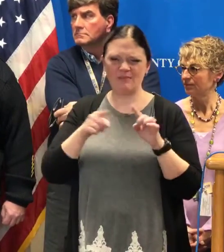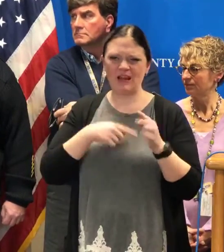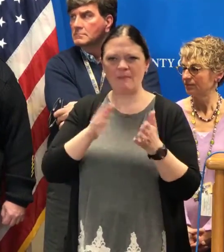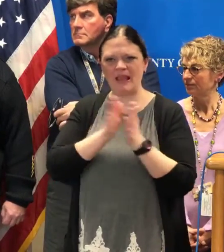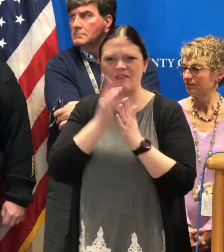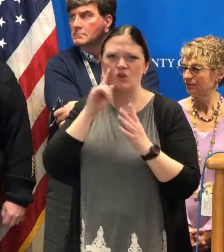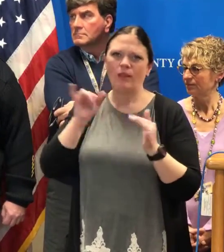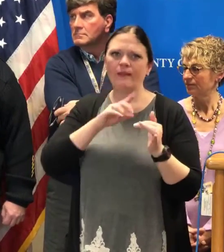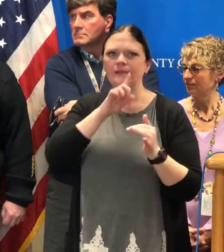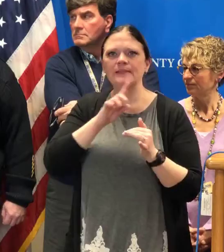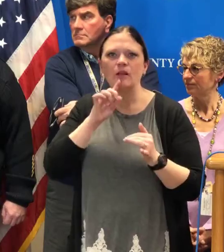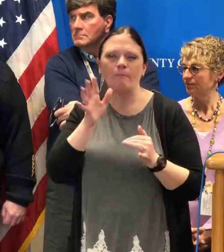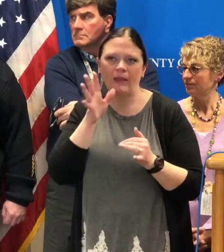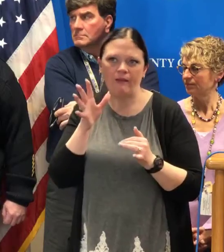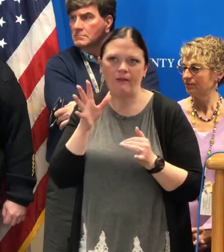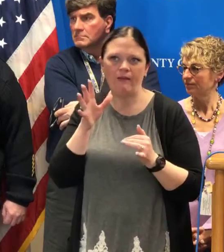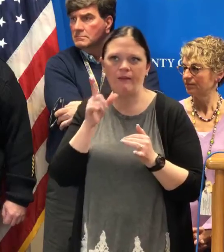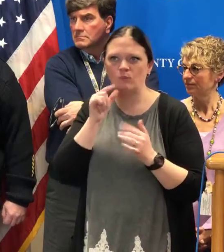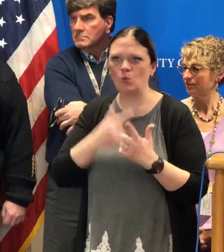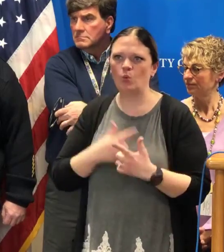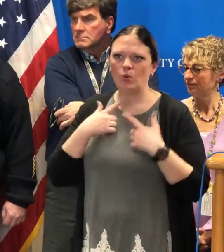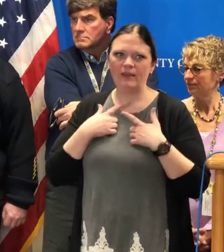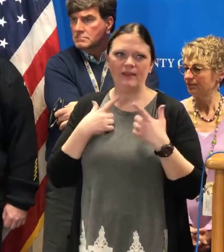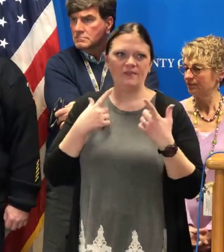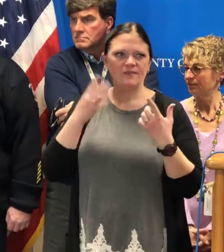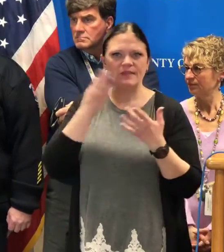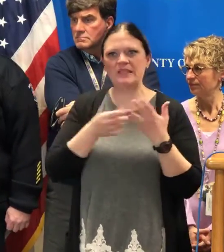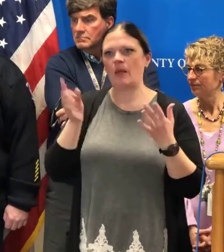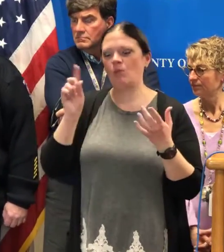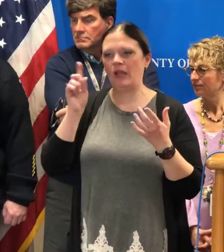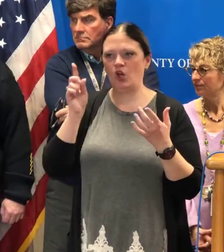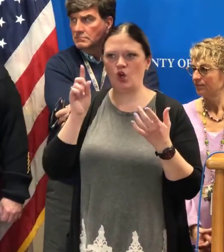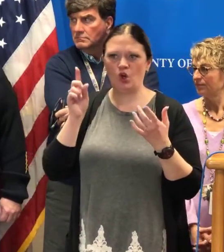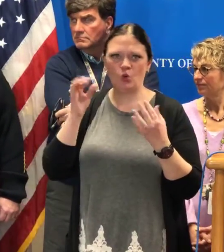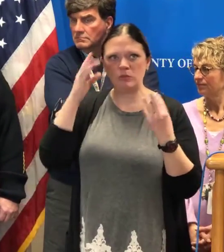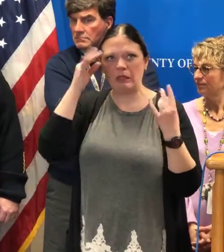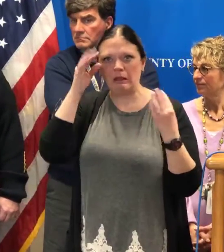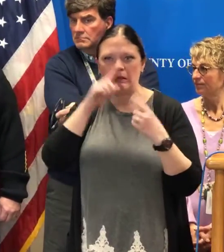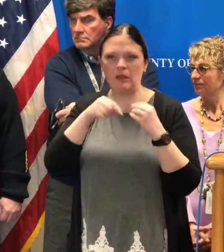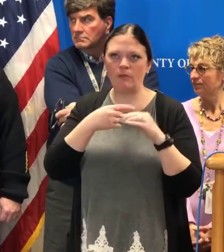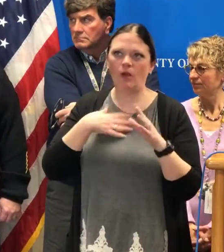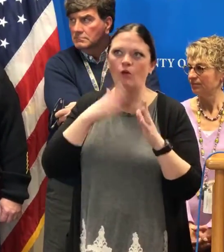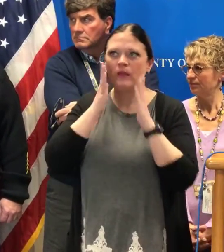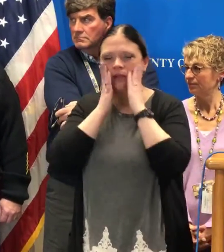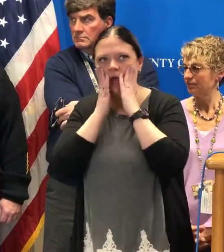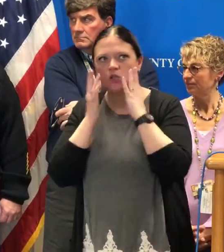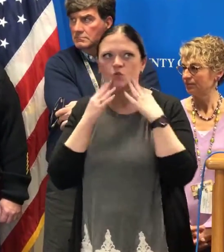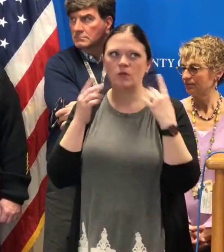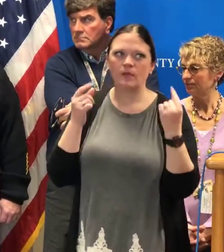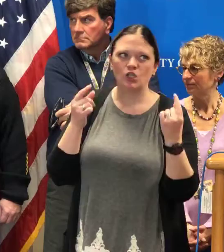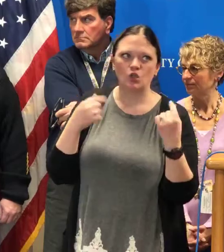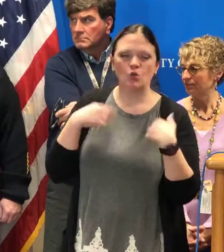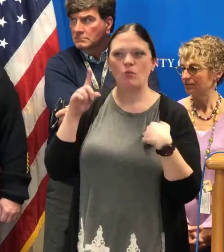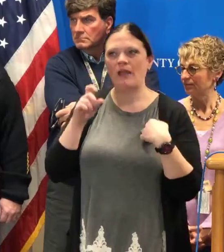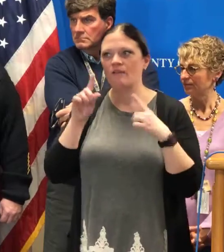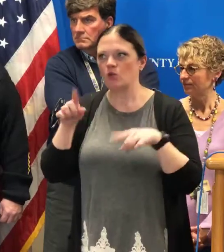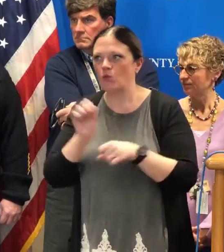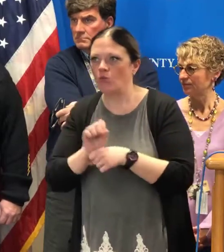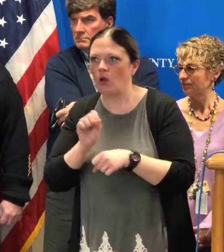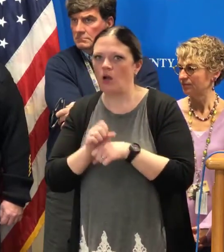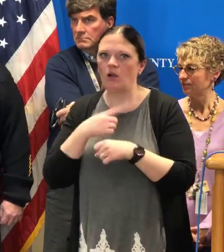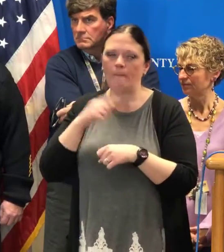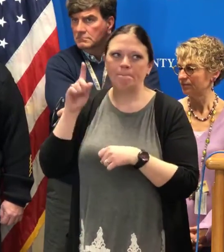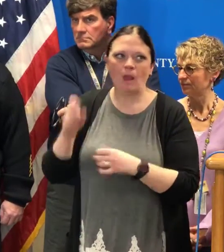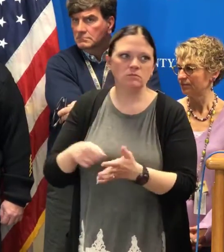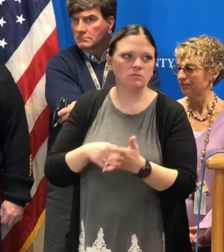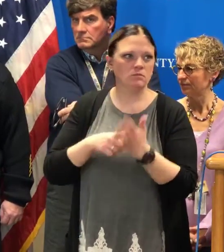maybe a single mom who lives, you know, somewhere, who is thinking about, my goodness, mm-hmm. what am I going to do? I have to go and I have to work this